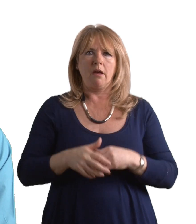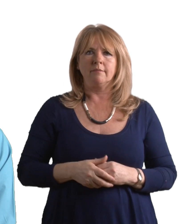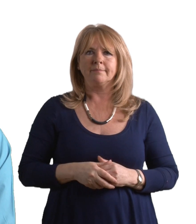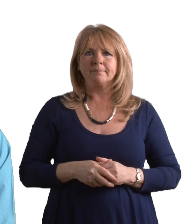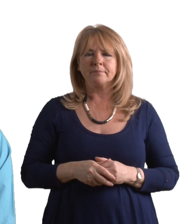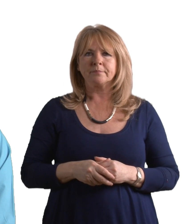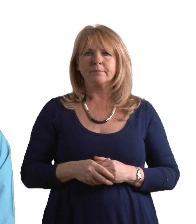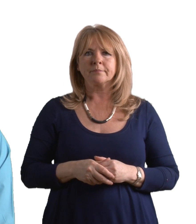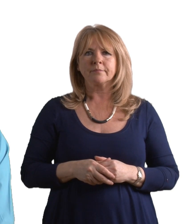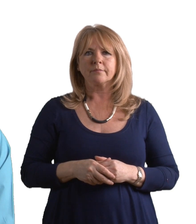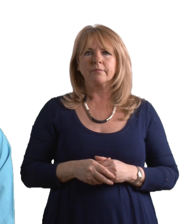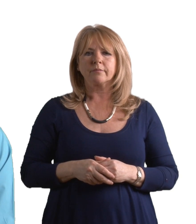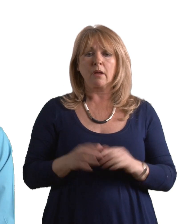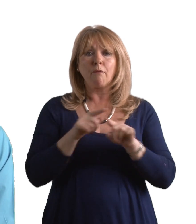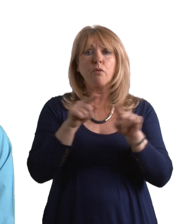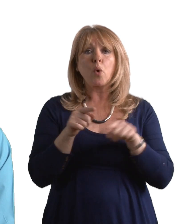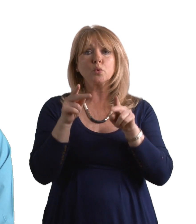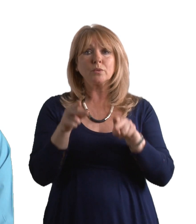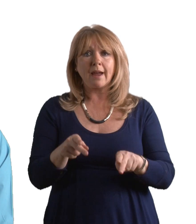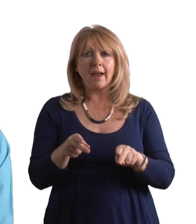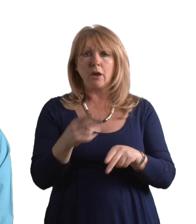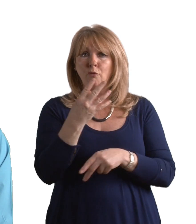from smoking-related cancers.